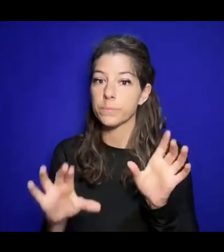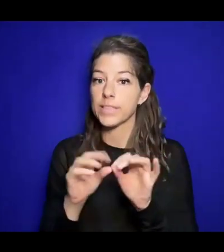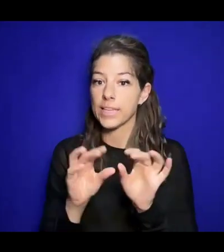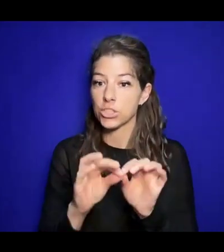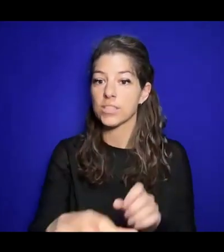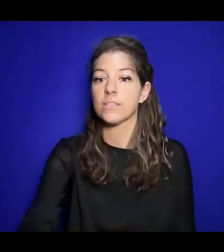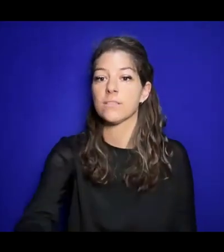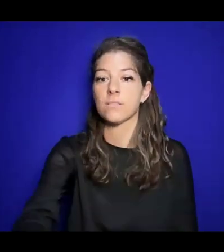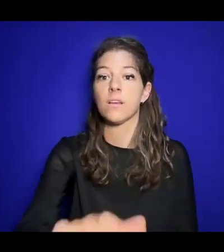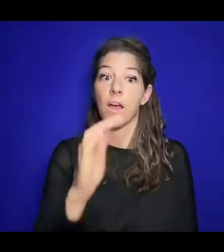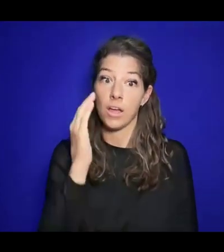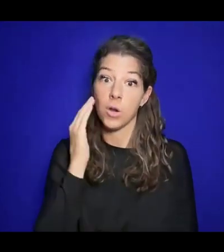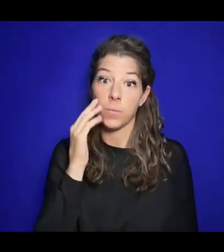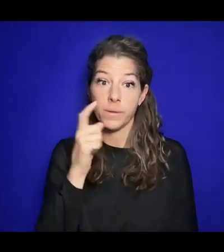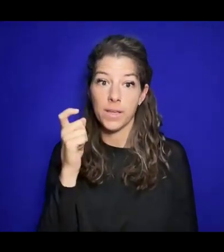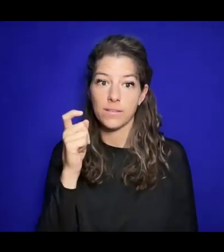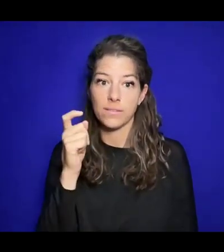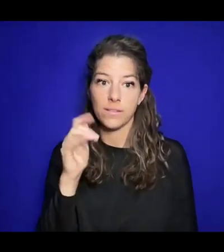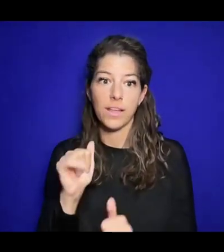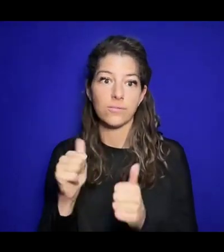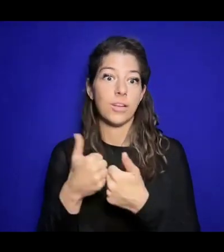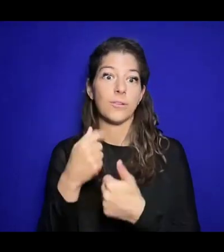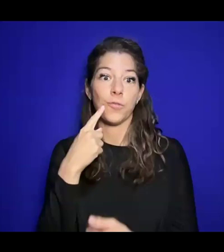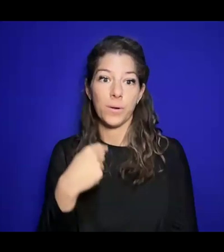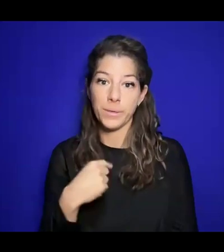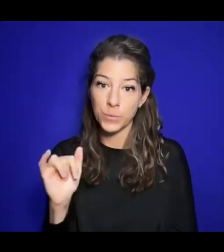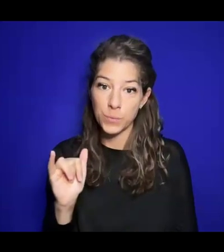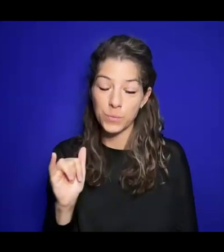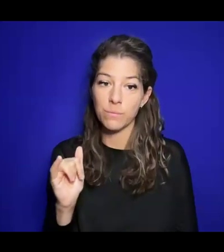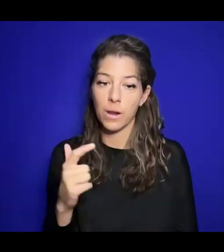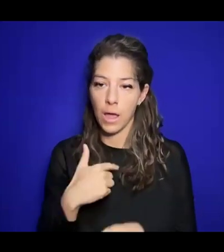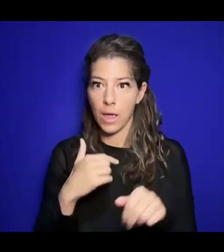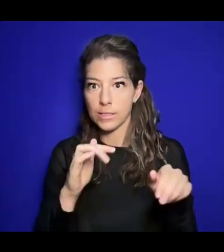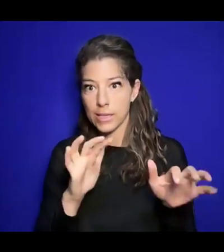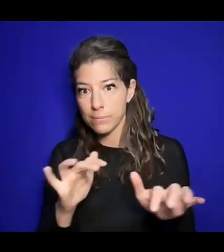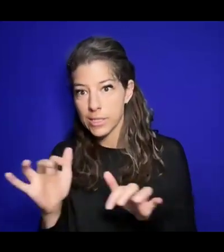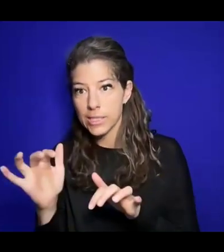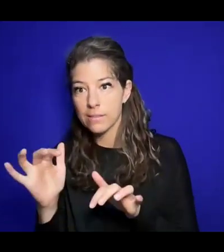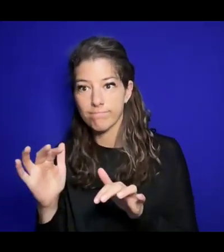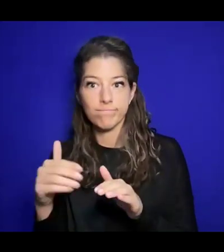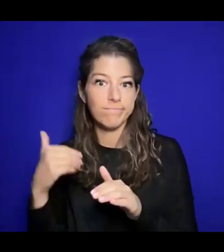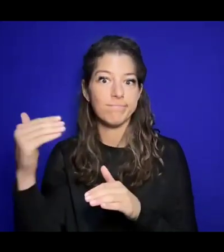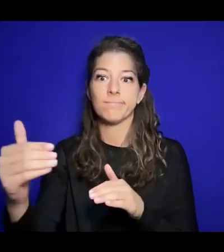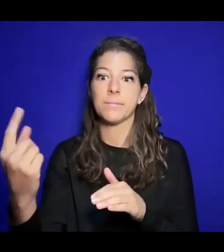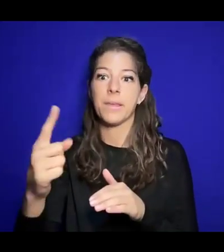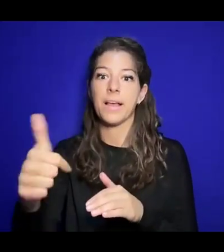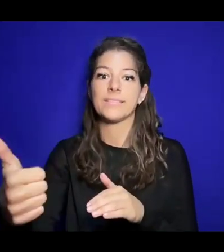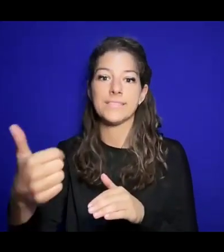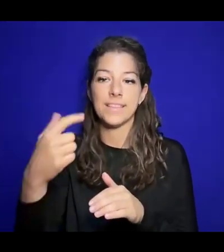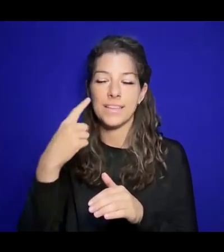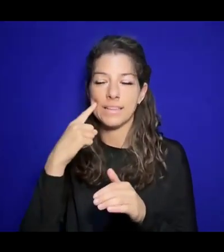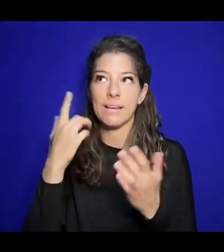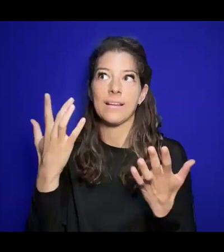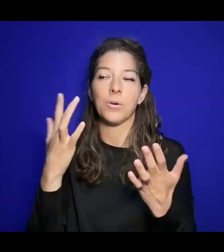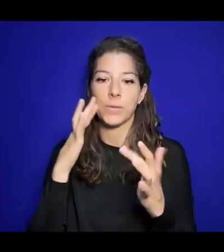session. And that I know because that would be a challenge for me. By the time I get it typed in, they've moved on to something else. And then you think, oh gosh,